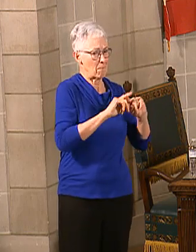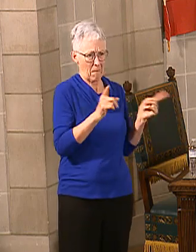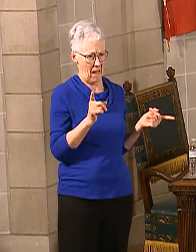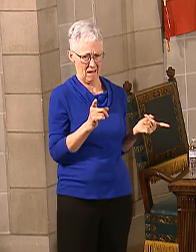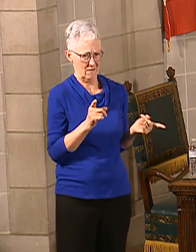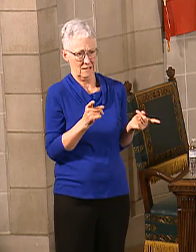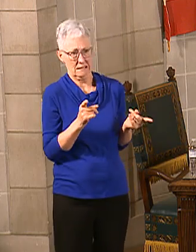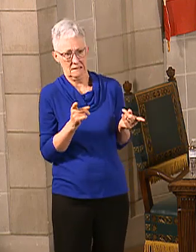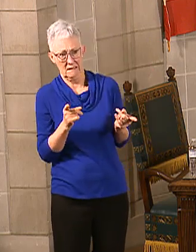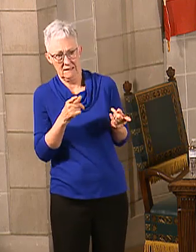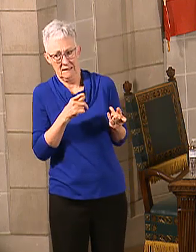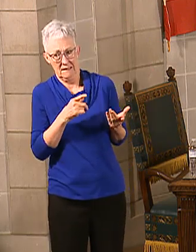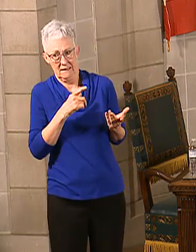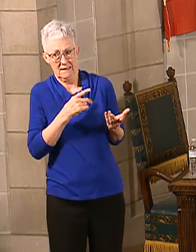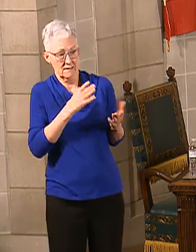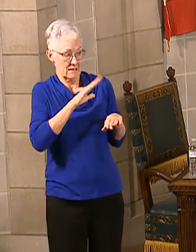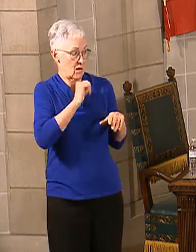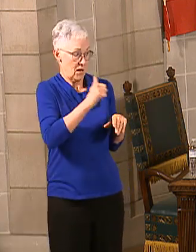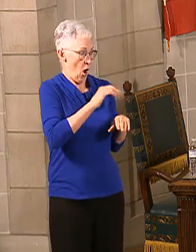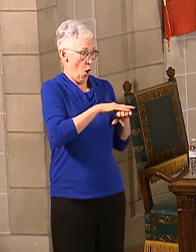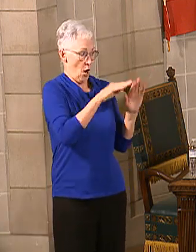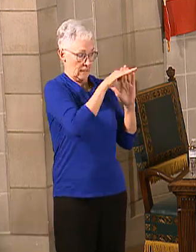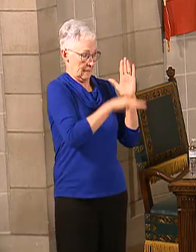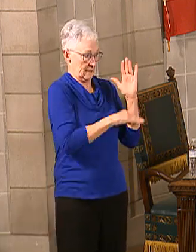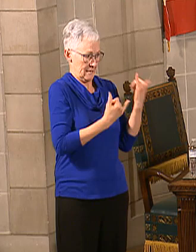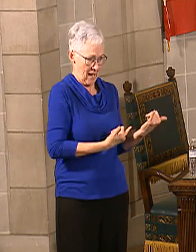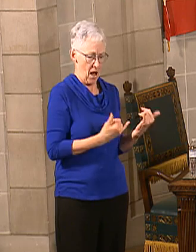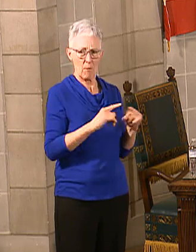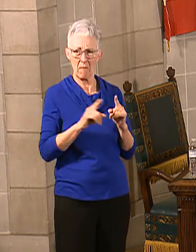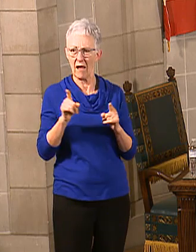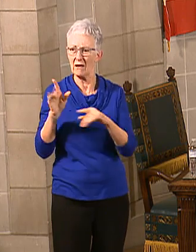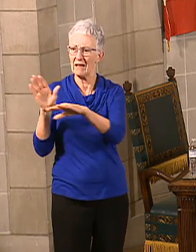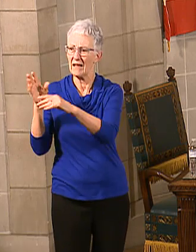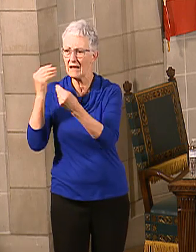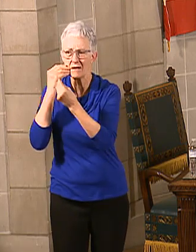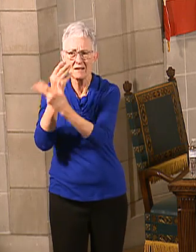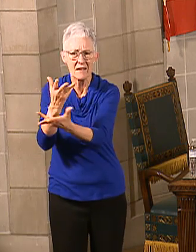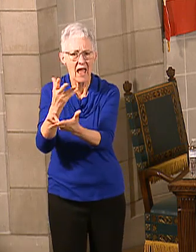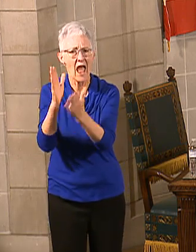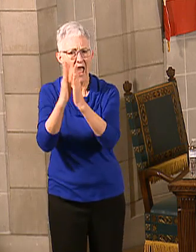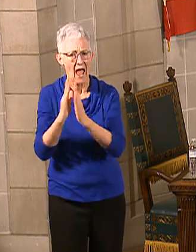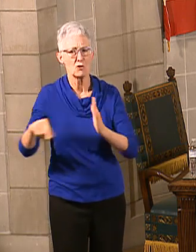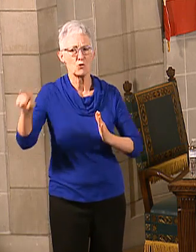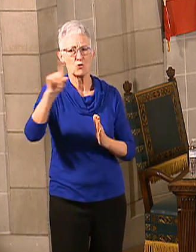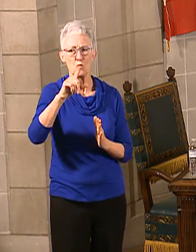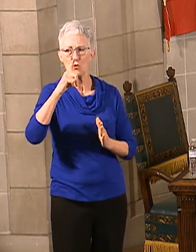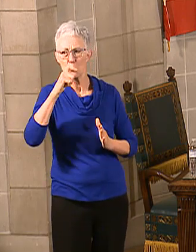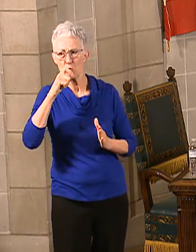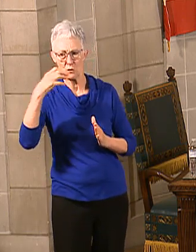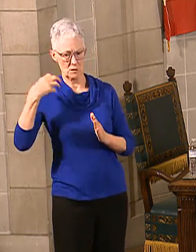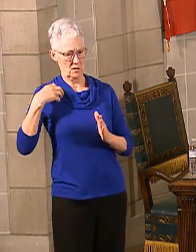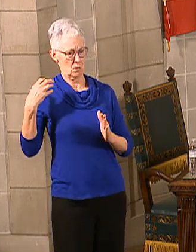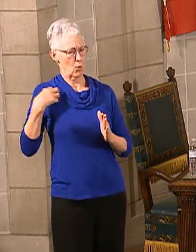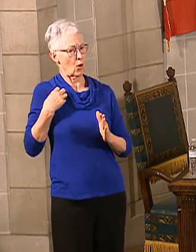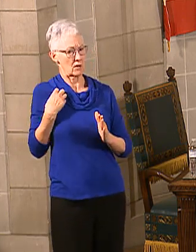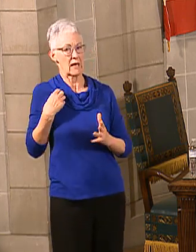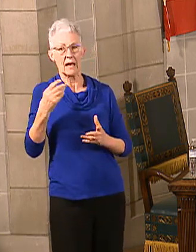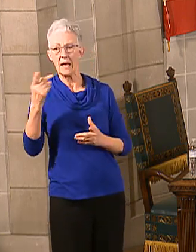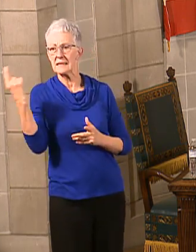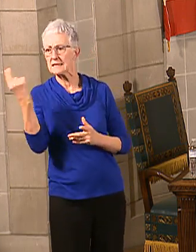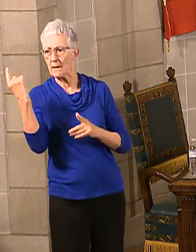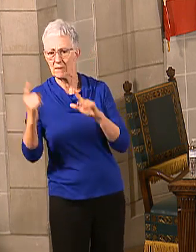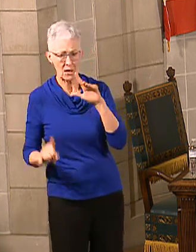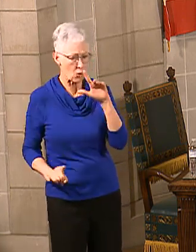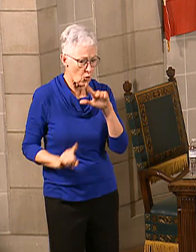work if they've got that new cough, shortness of breath, fever. Send them home. Absolutely. This seems like